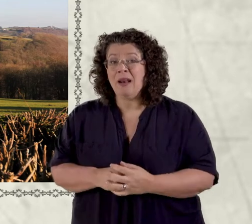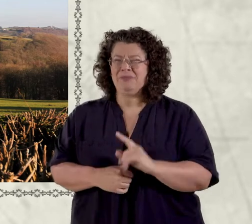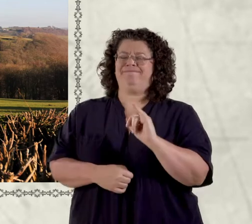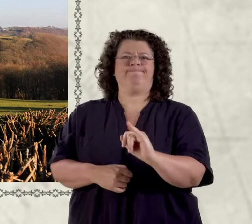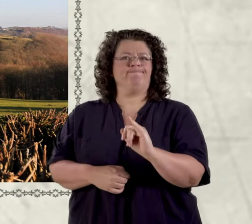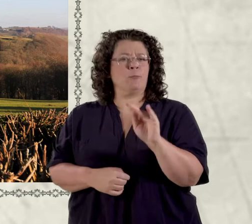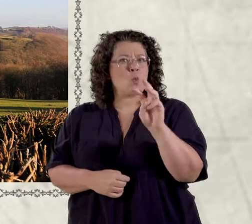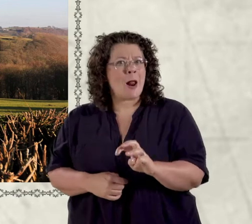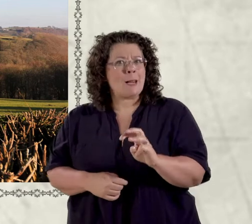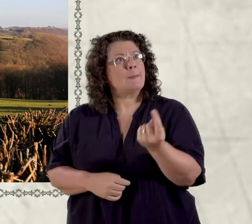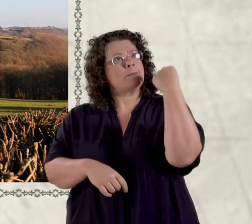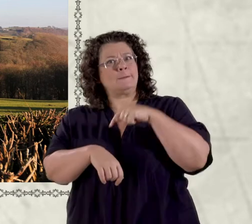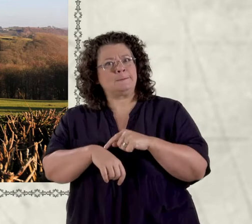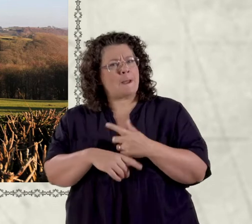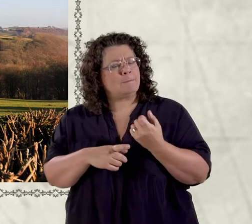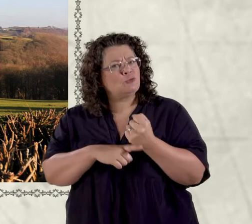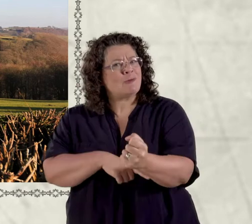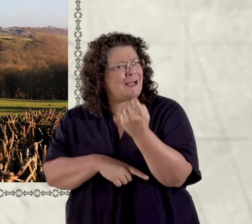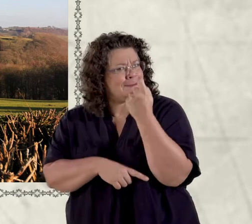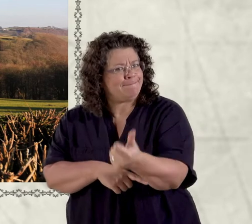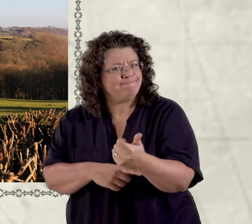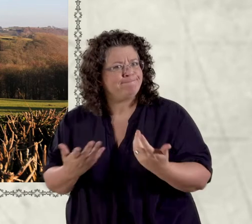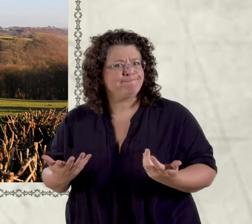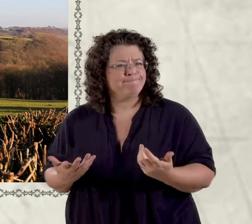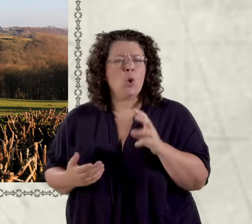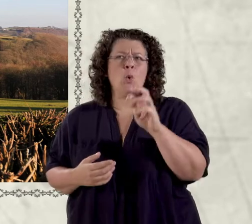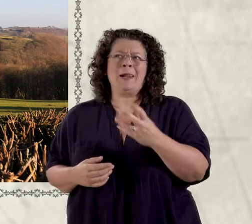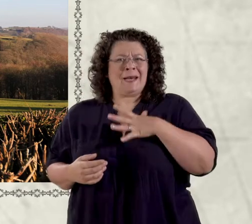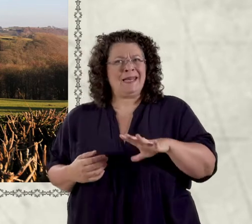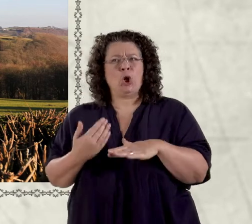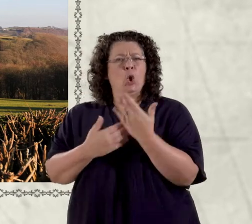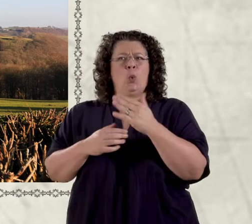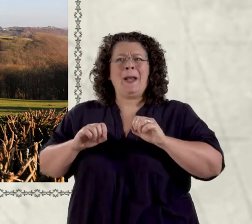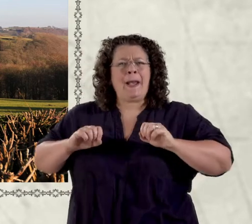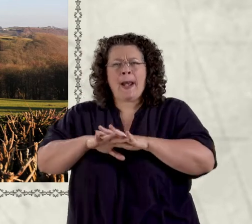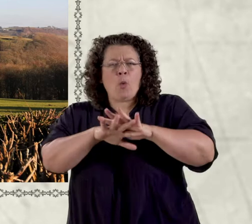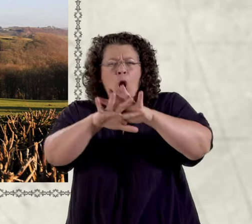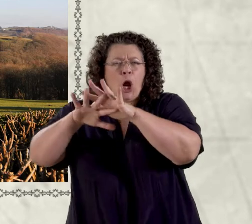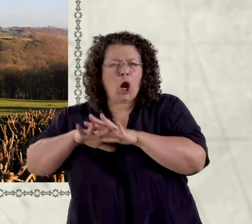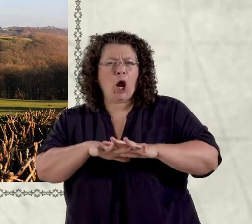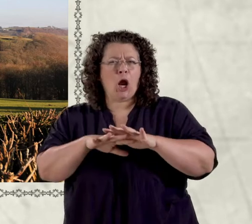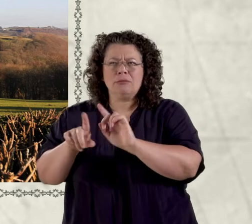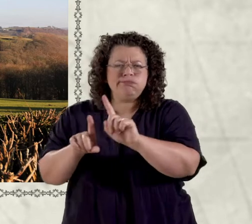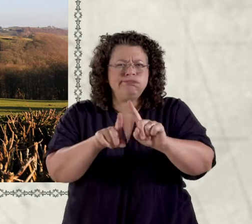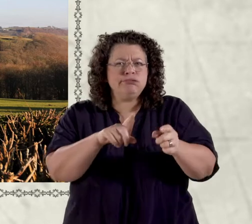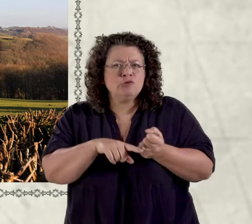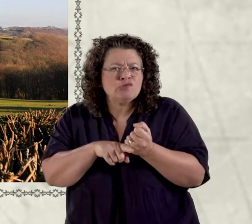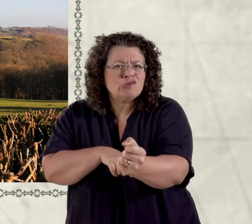very few trains in wales wales needed a network of railways to carry people as well as